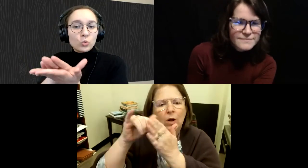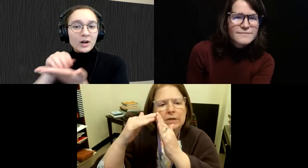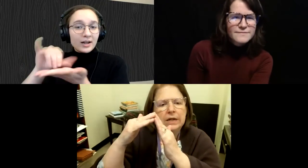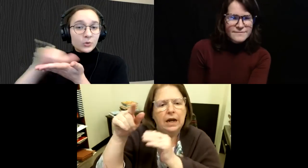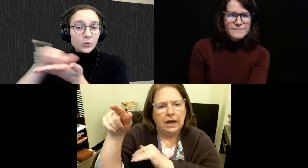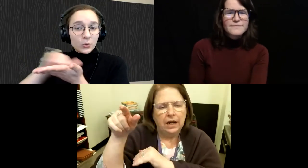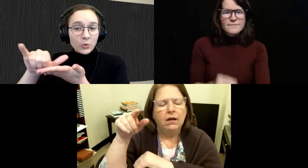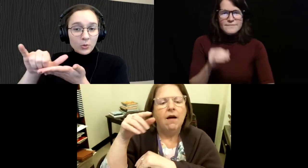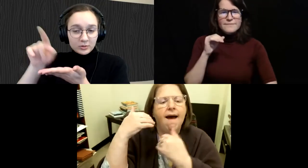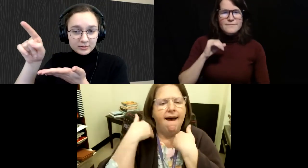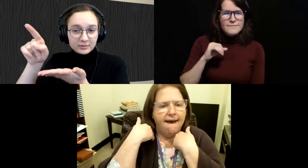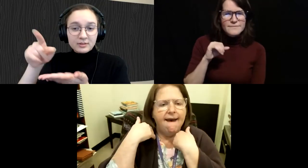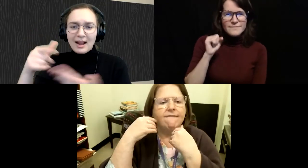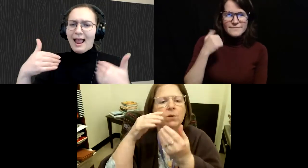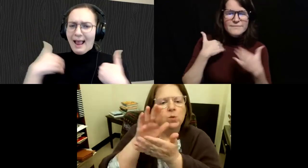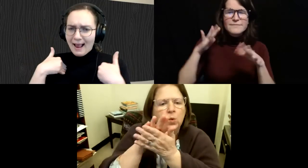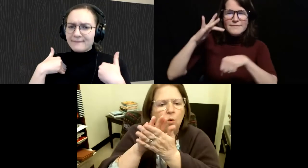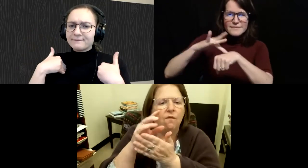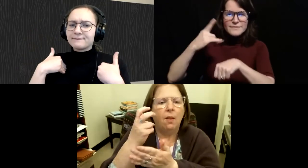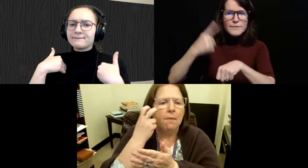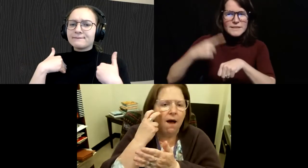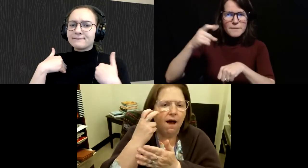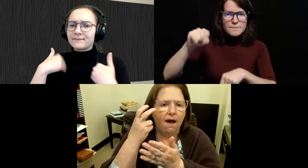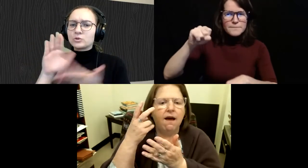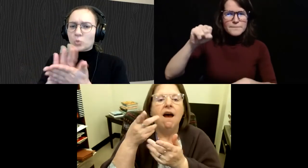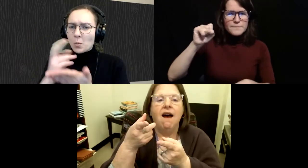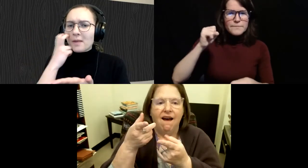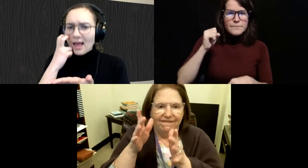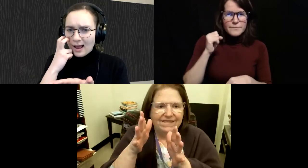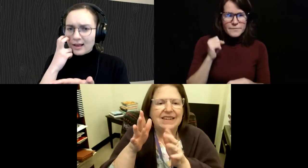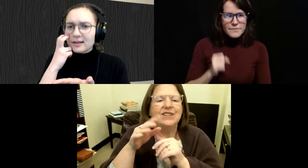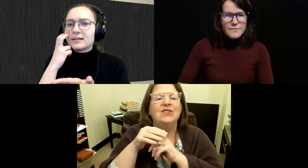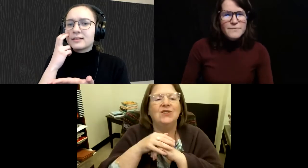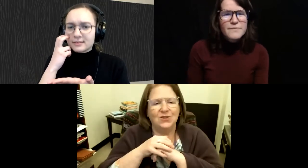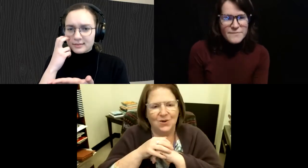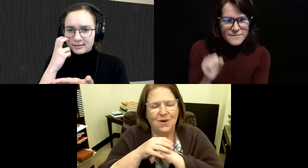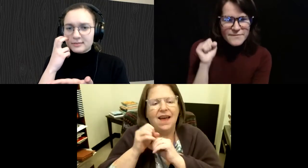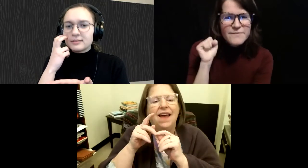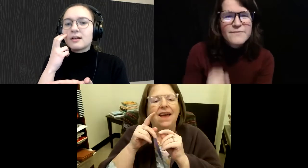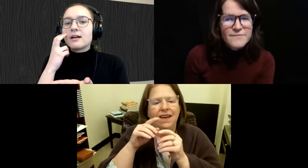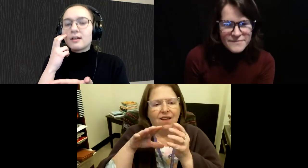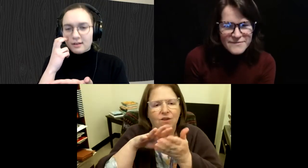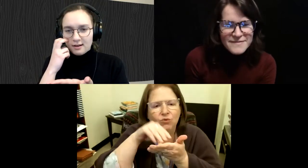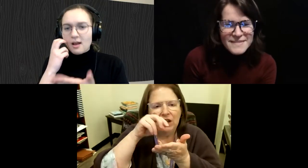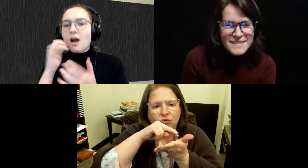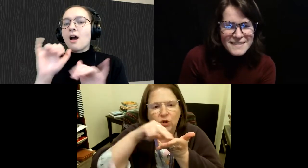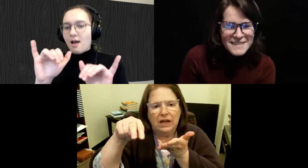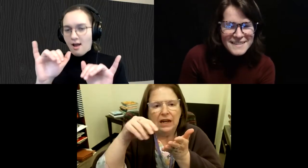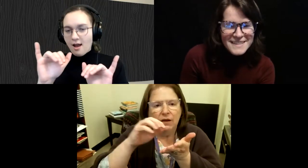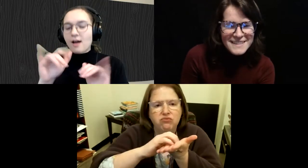School in New York because they have a school for blind. Yes, I've been there one time. Mm-hmm. Okay,